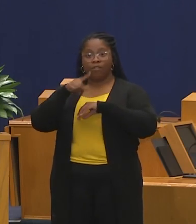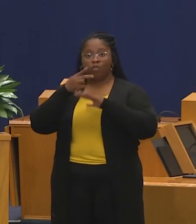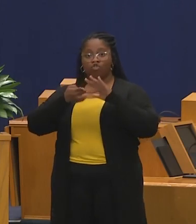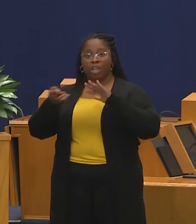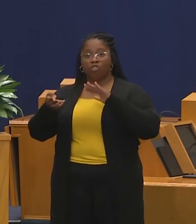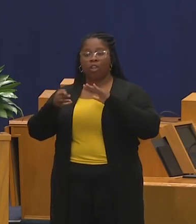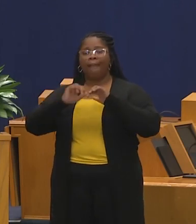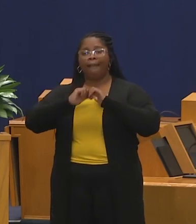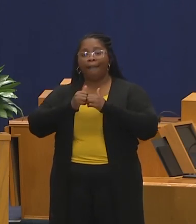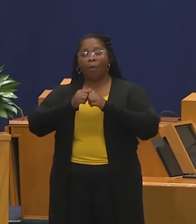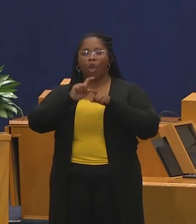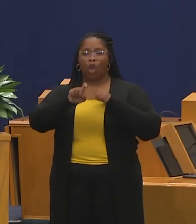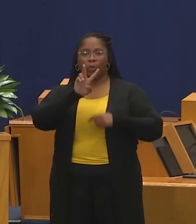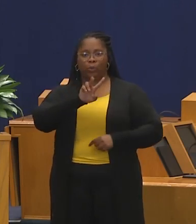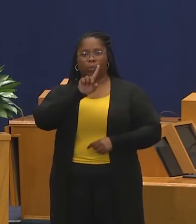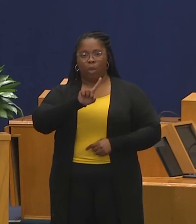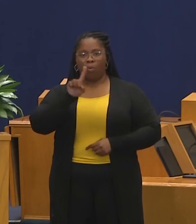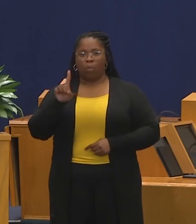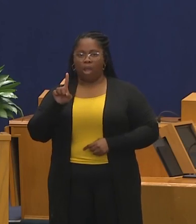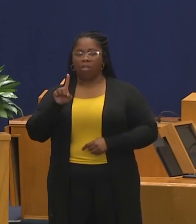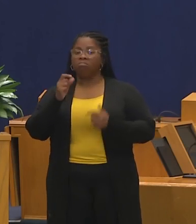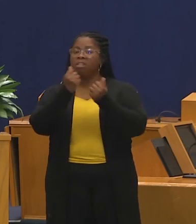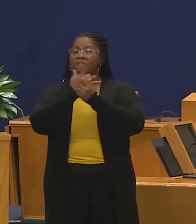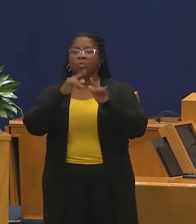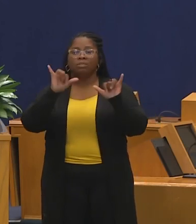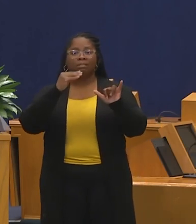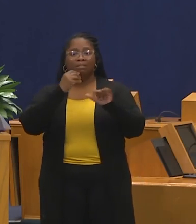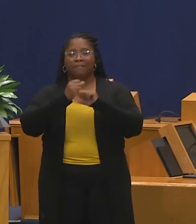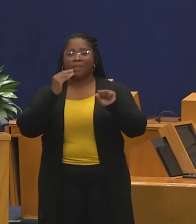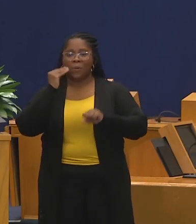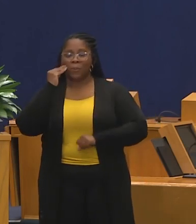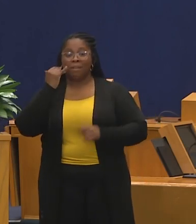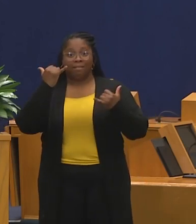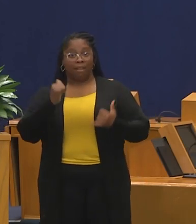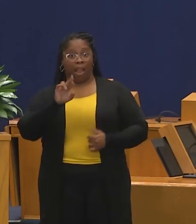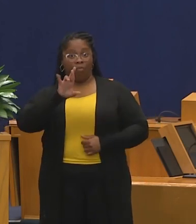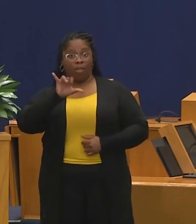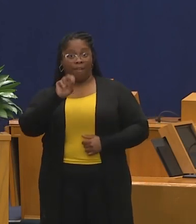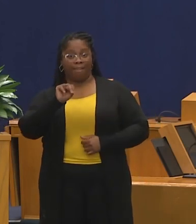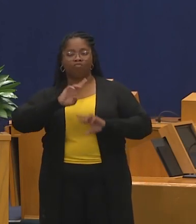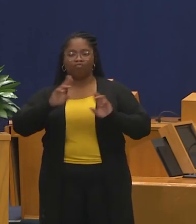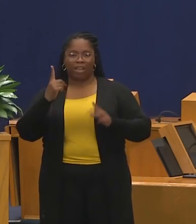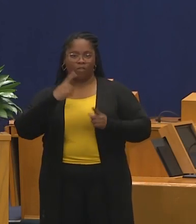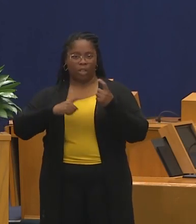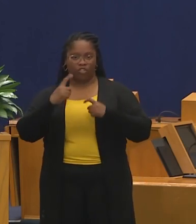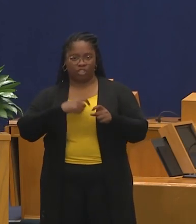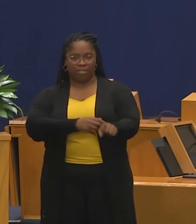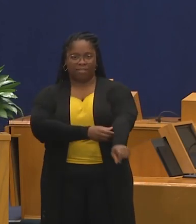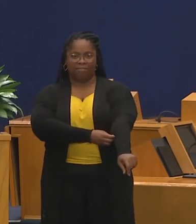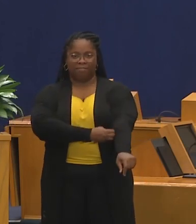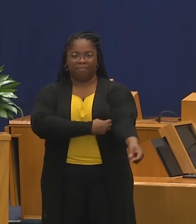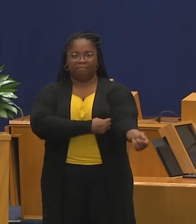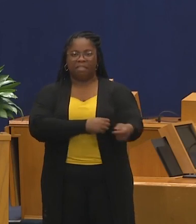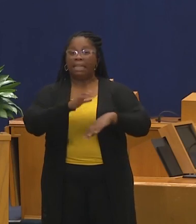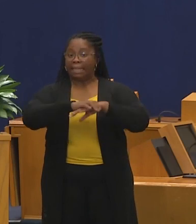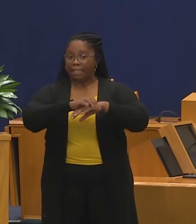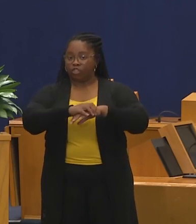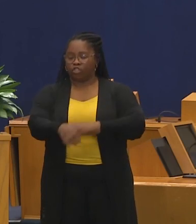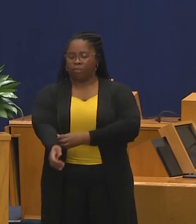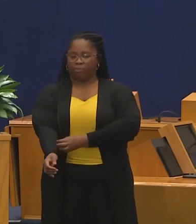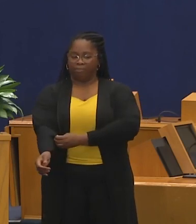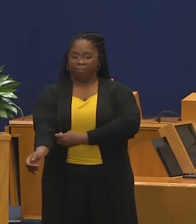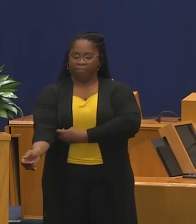211. Okay, we want to make everyone safer at home. And now, Ryan, we're ready for questions. This will be in English.